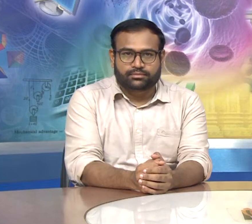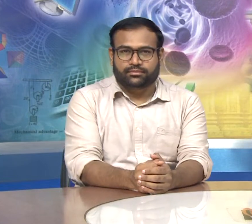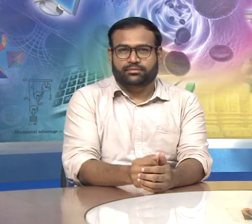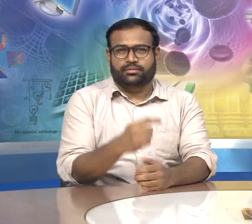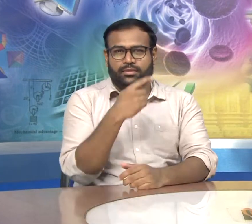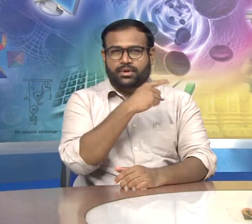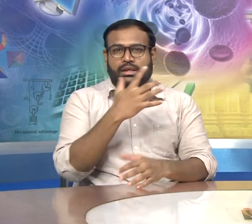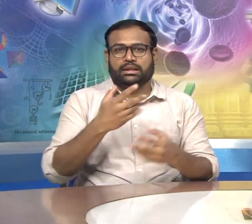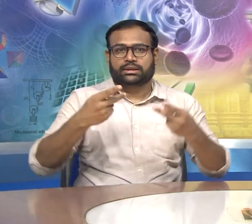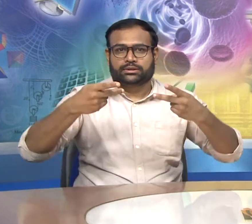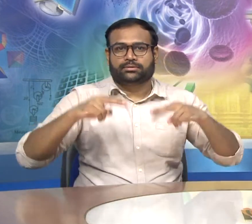Translation,